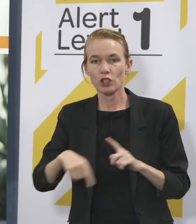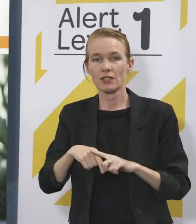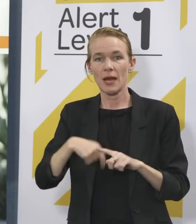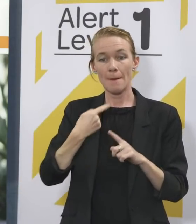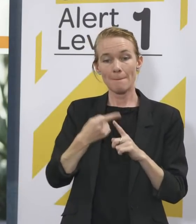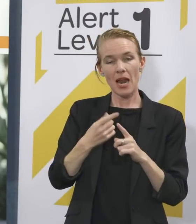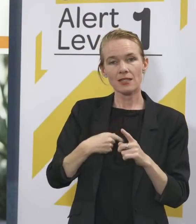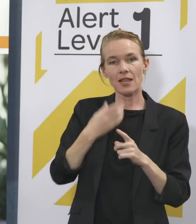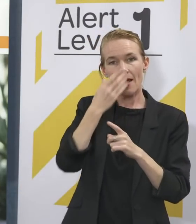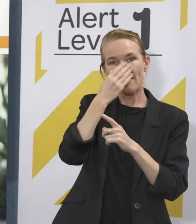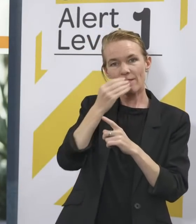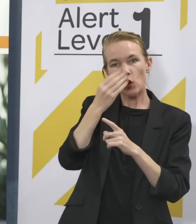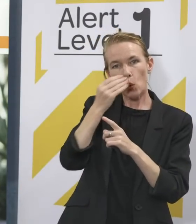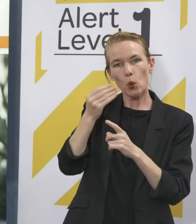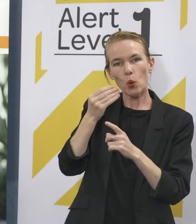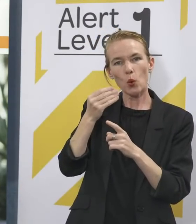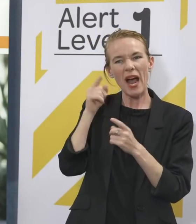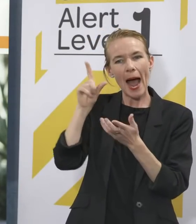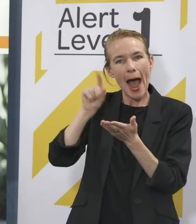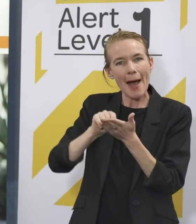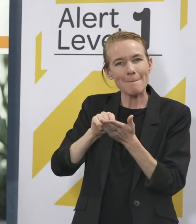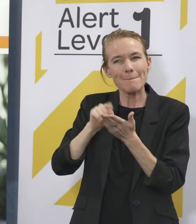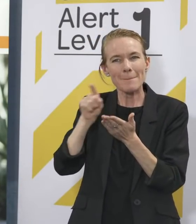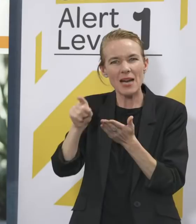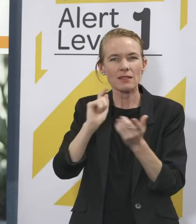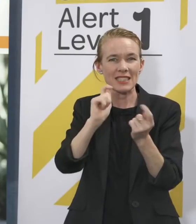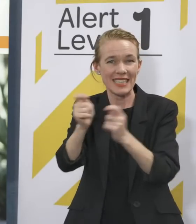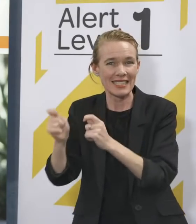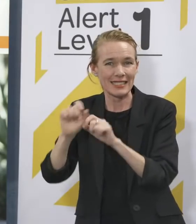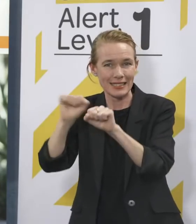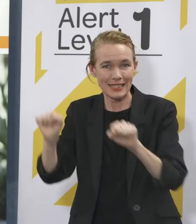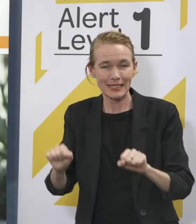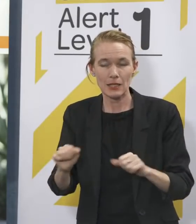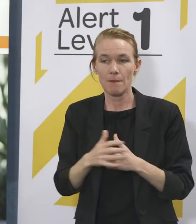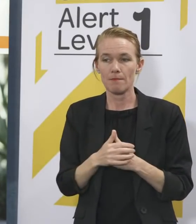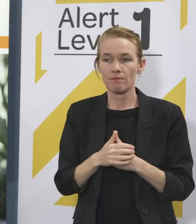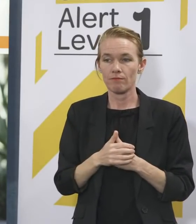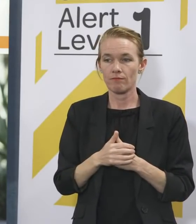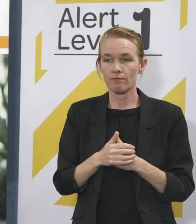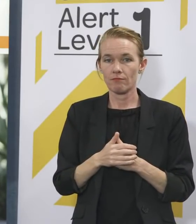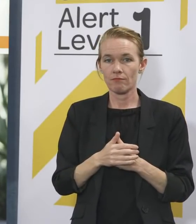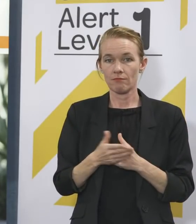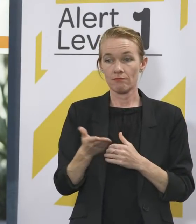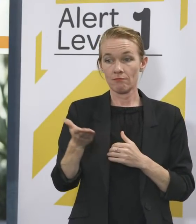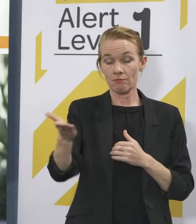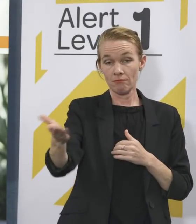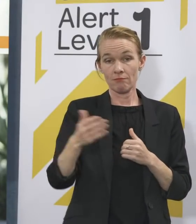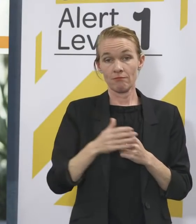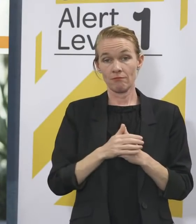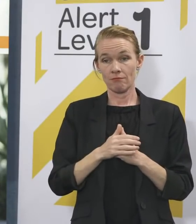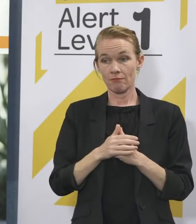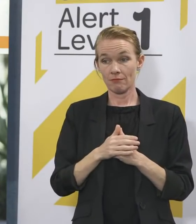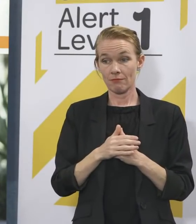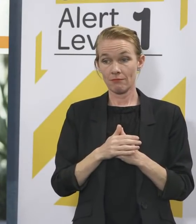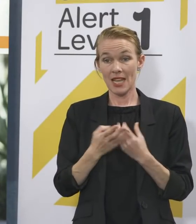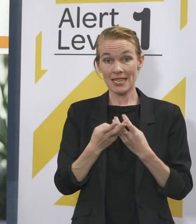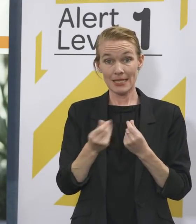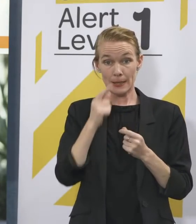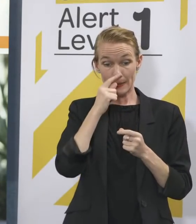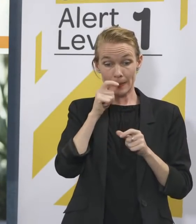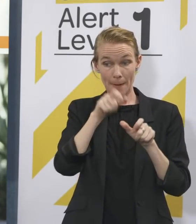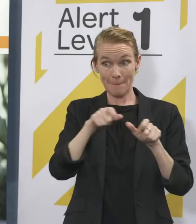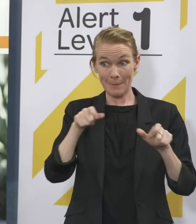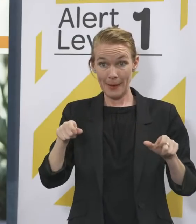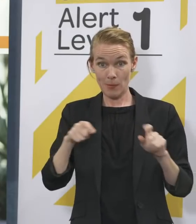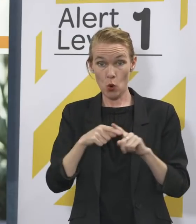illness monitoring through the app as well. Dr. Longfield, the people that you are chasing up who weren't tested and who say they've subsequently